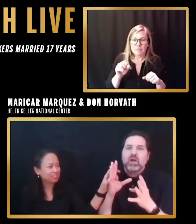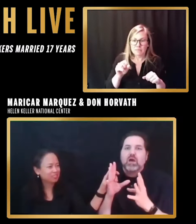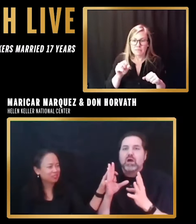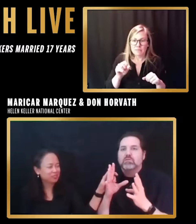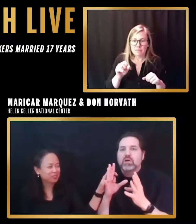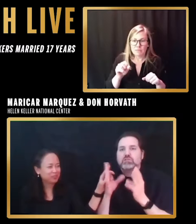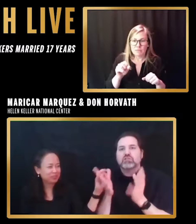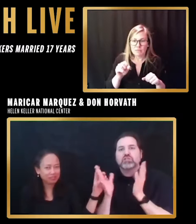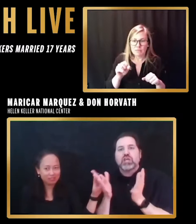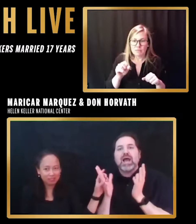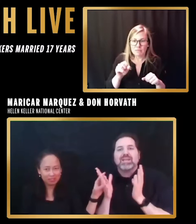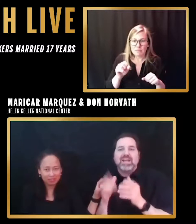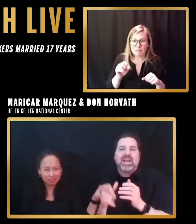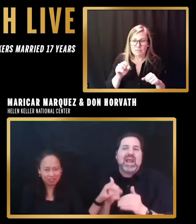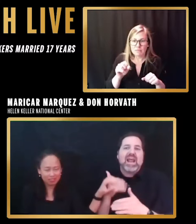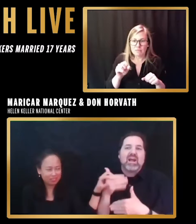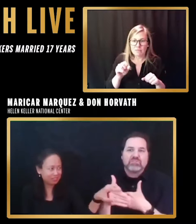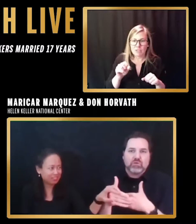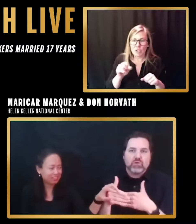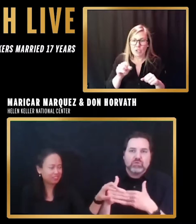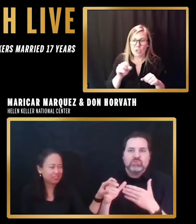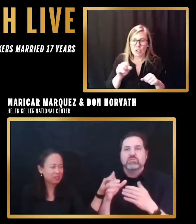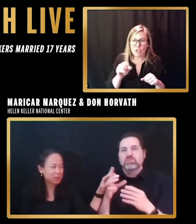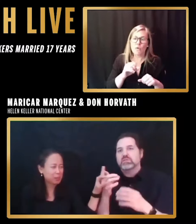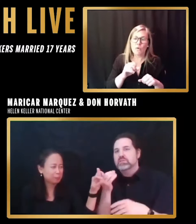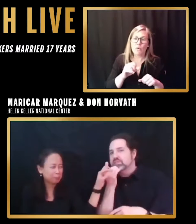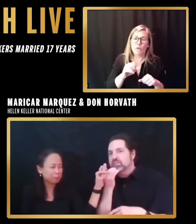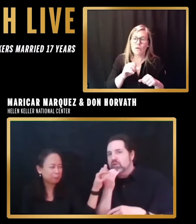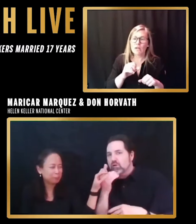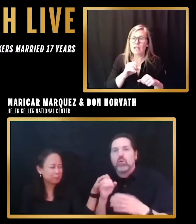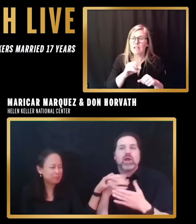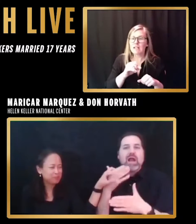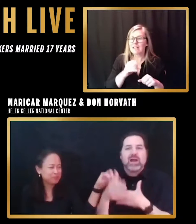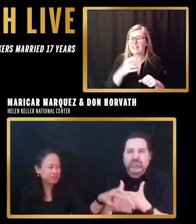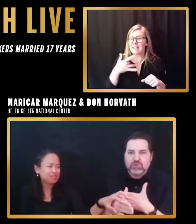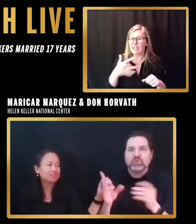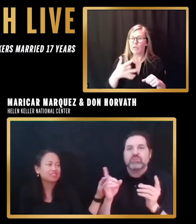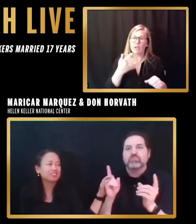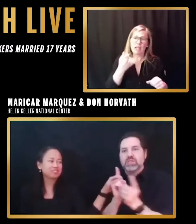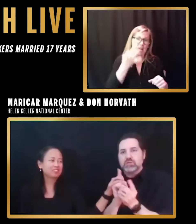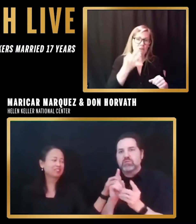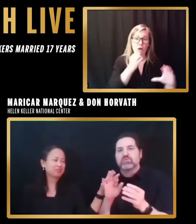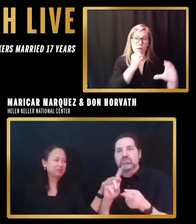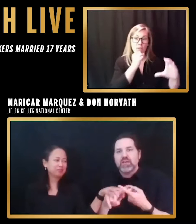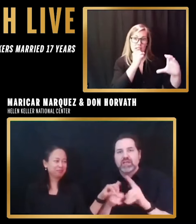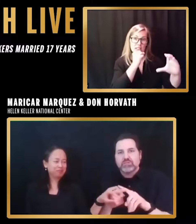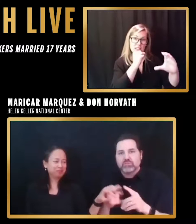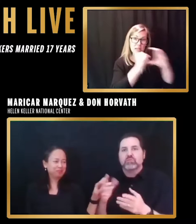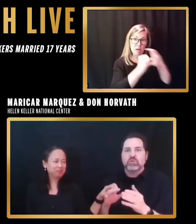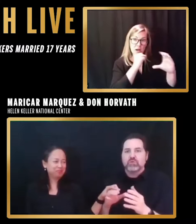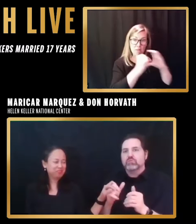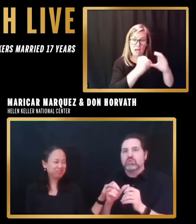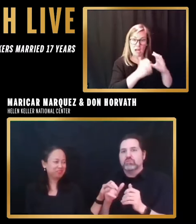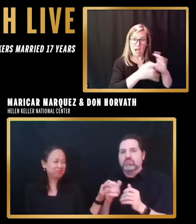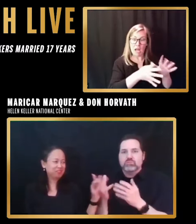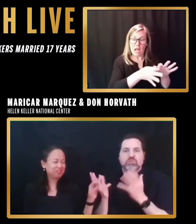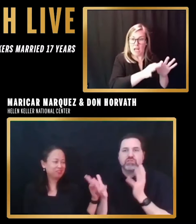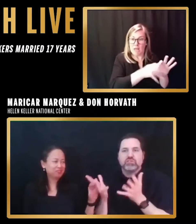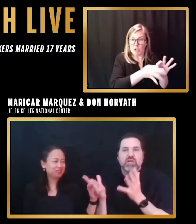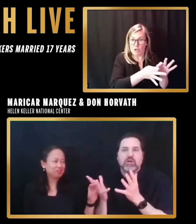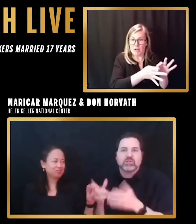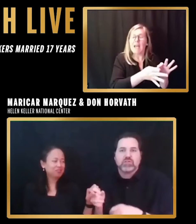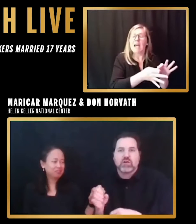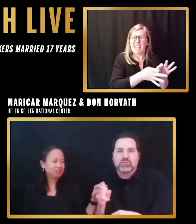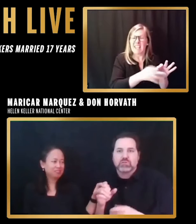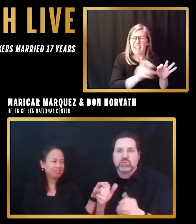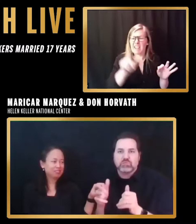like a little chat after the dinner or after we meet with friends. We'll just